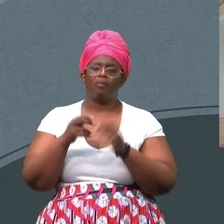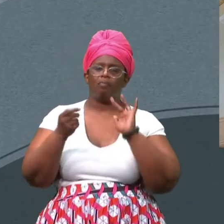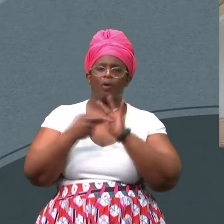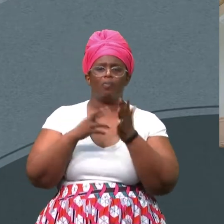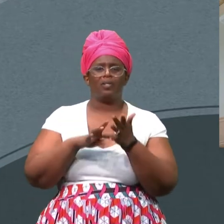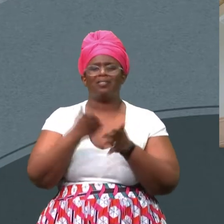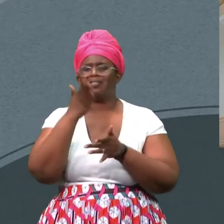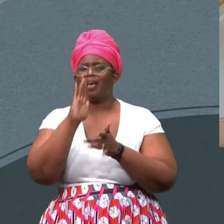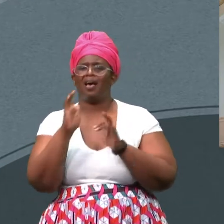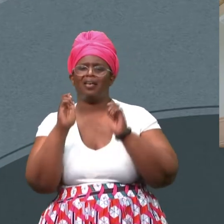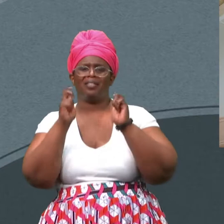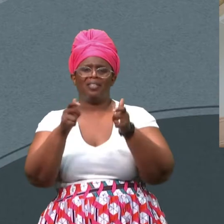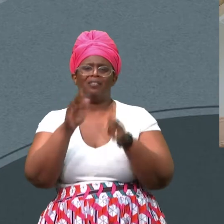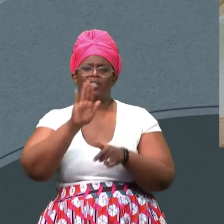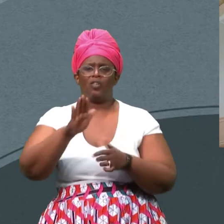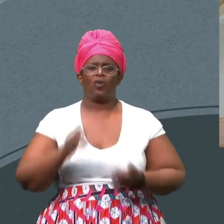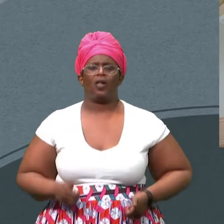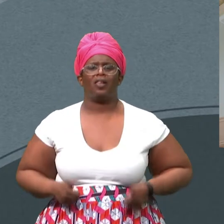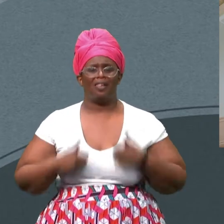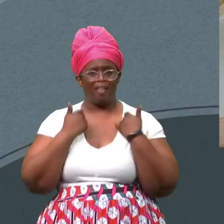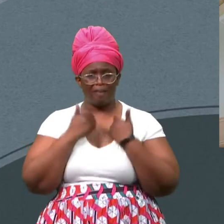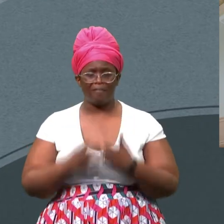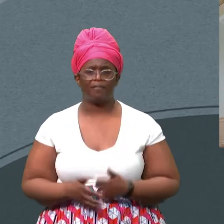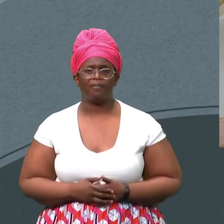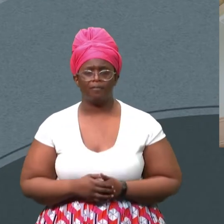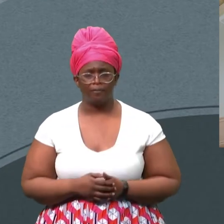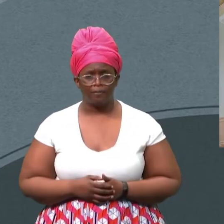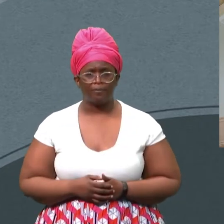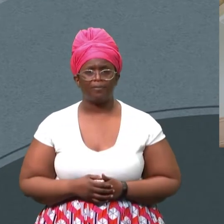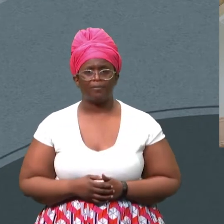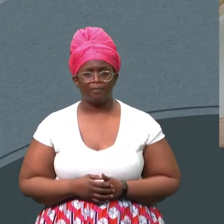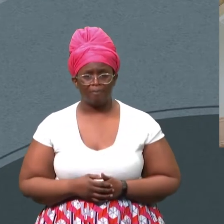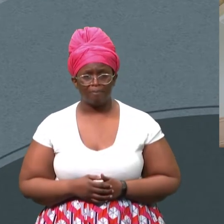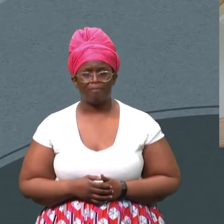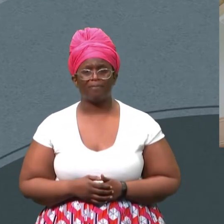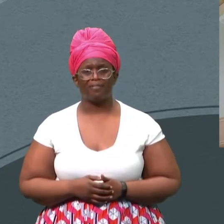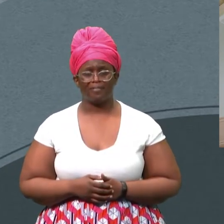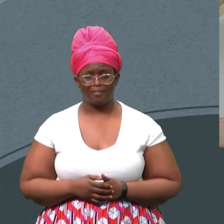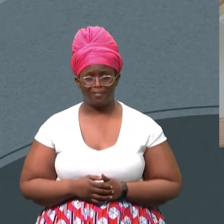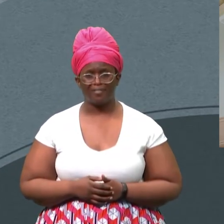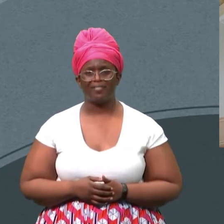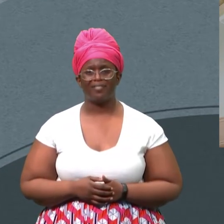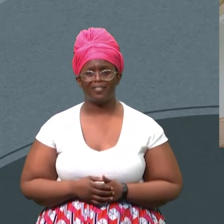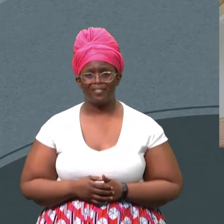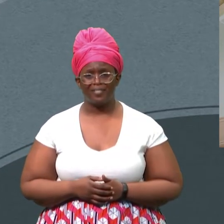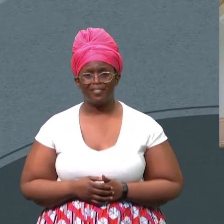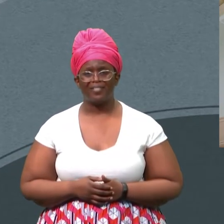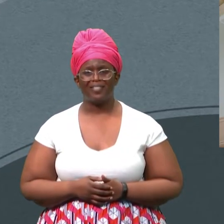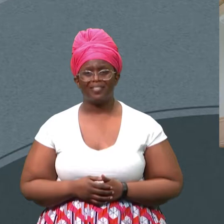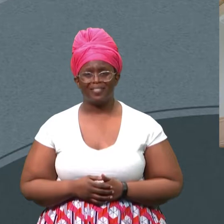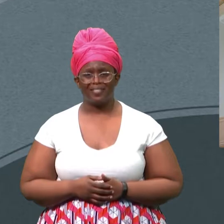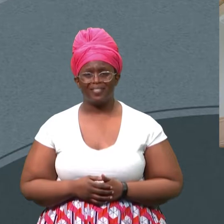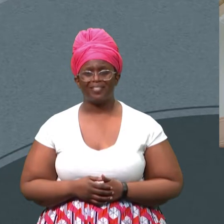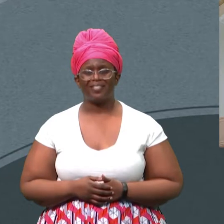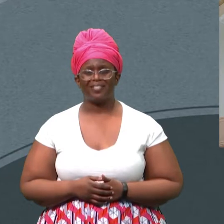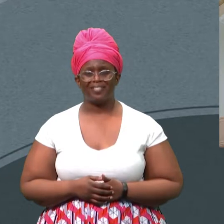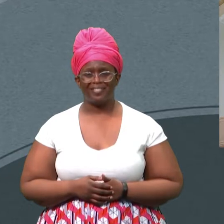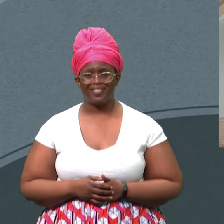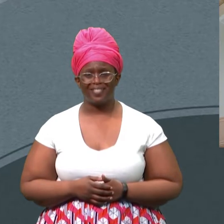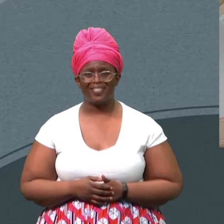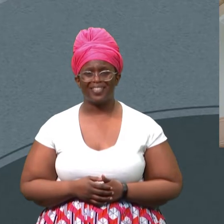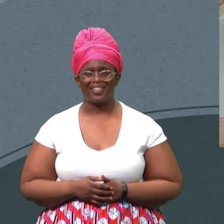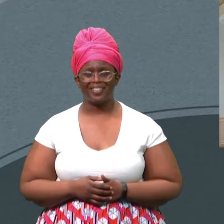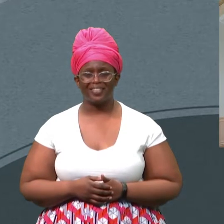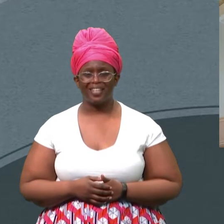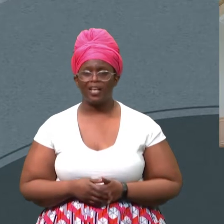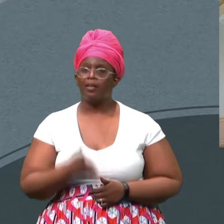has placed in your life. This is the God who